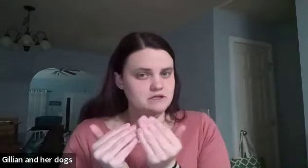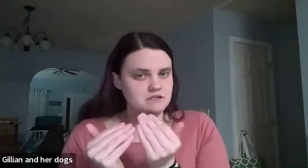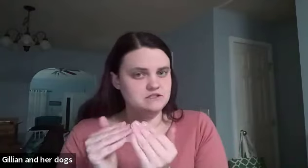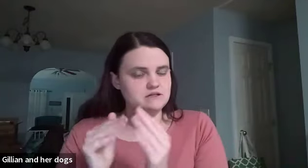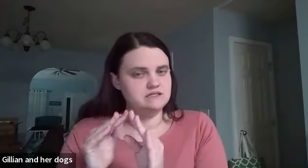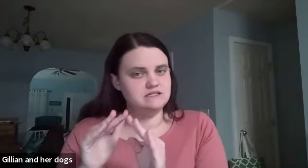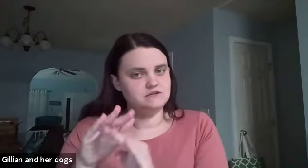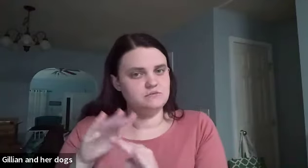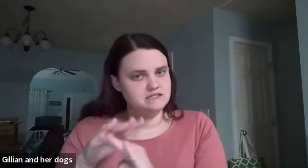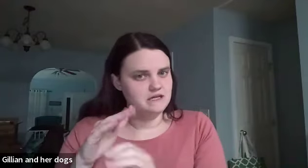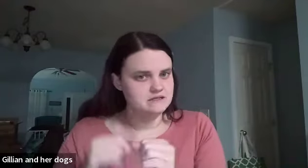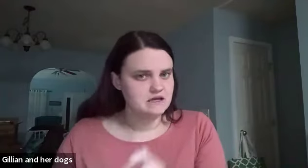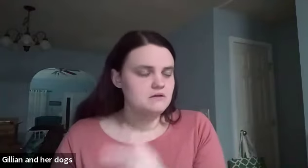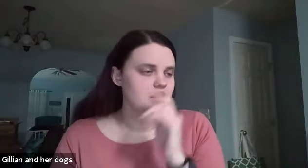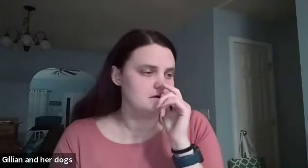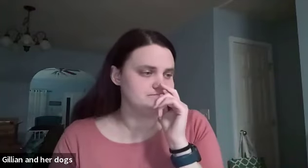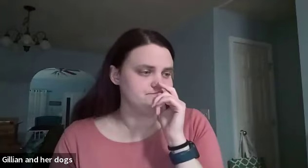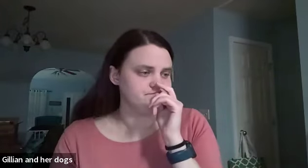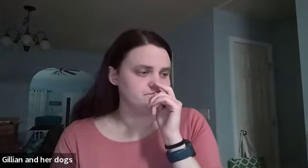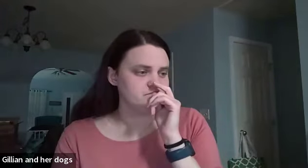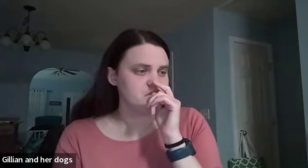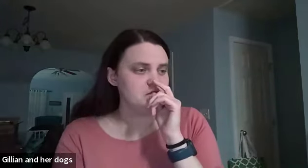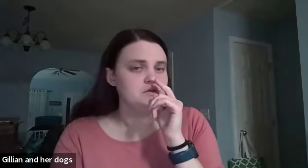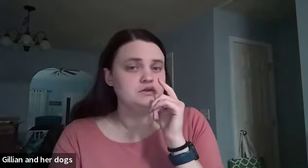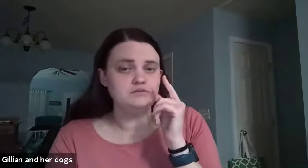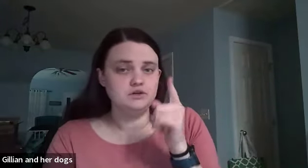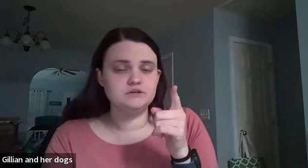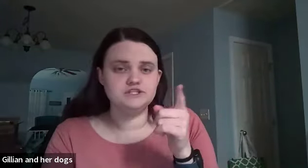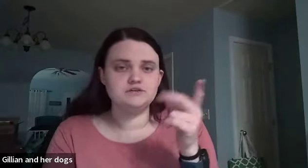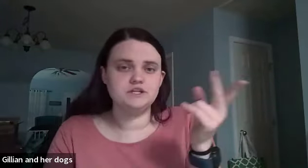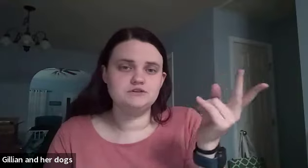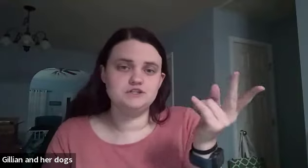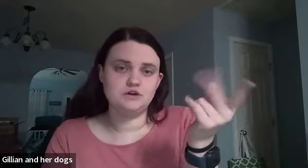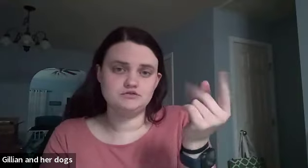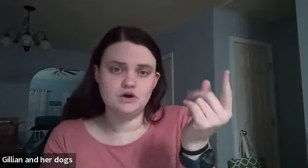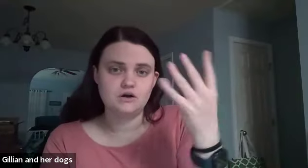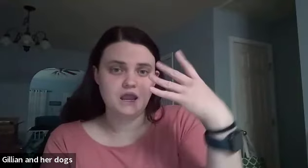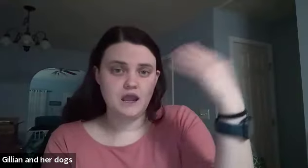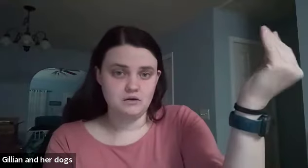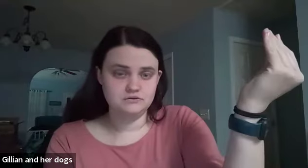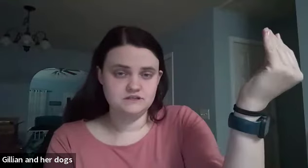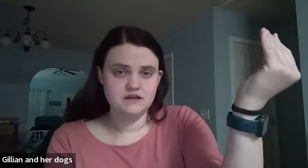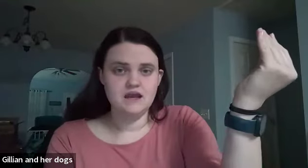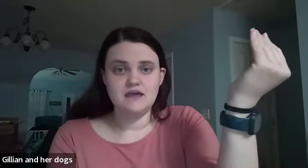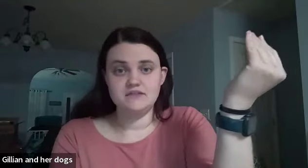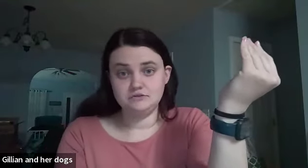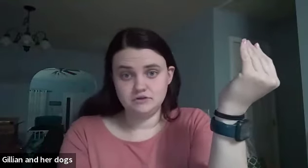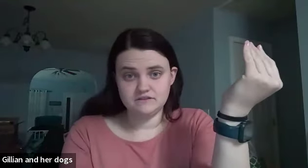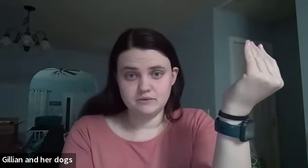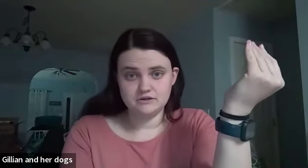bit easier since it's also basic ASL. You would do what you do is you go dog out, and then you look at the